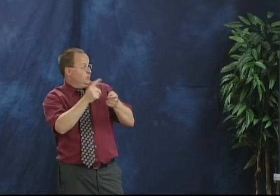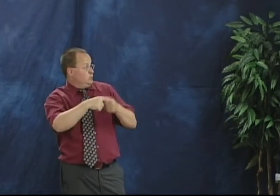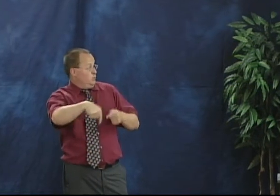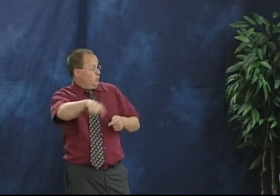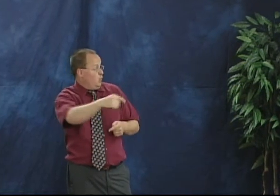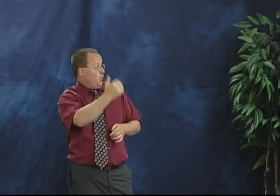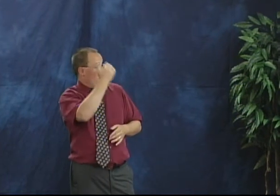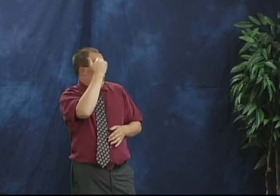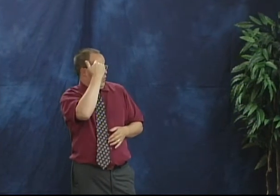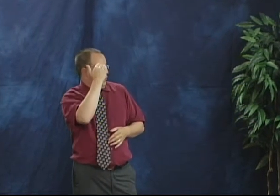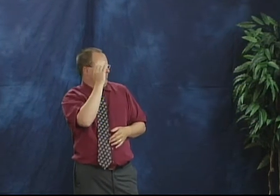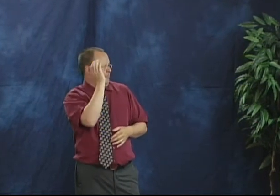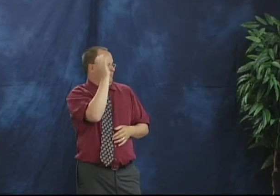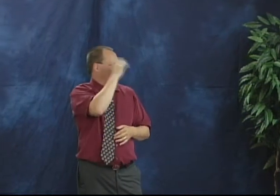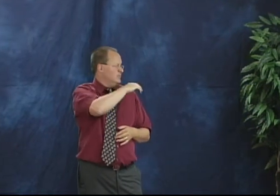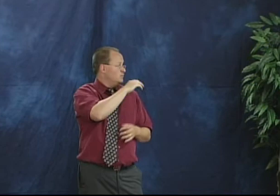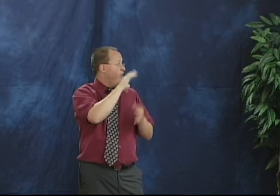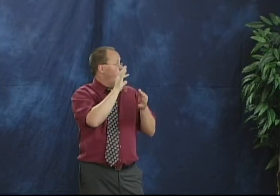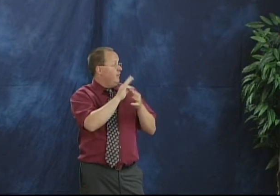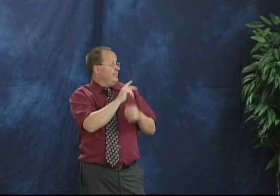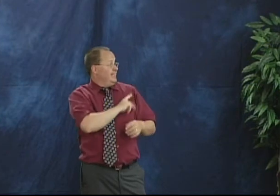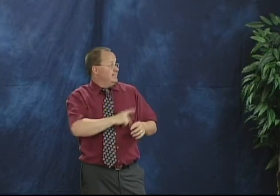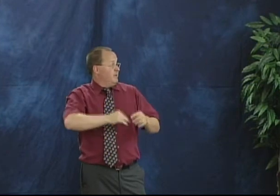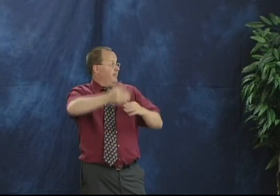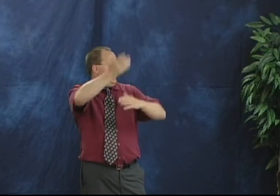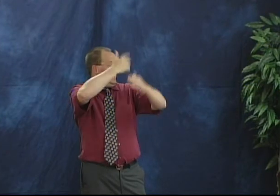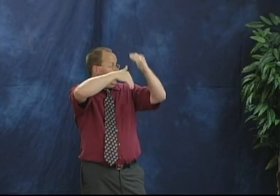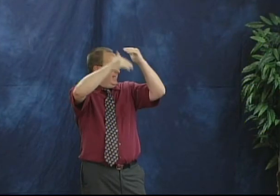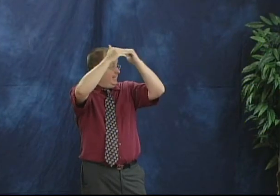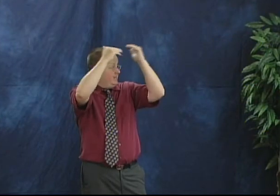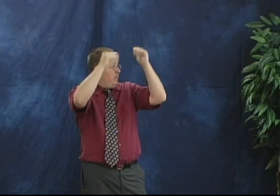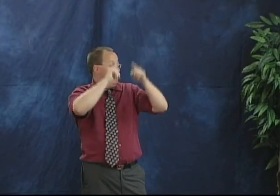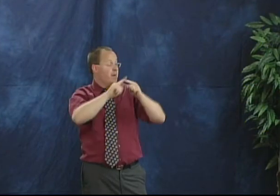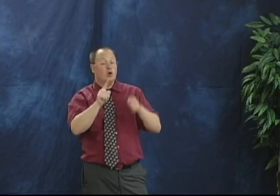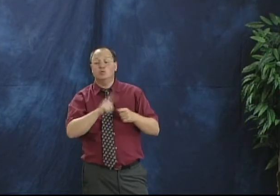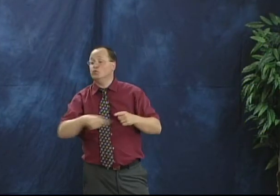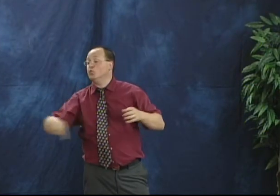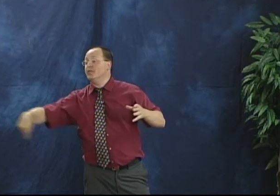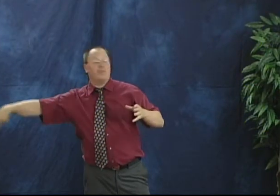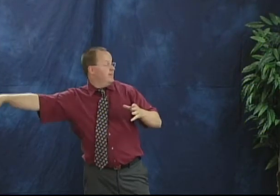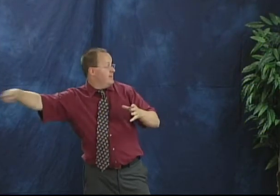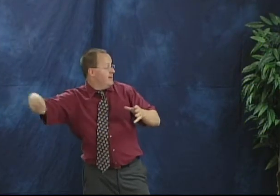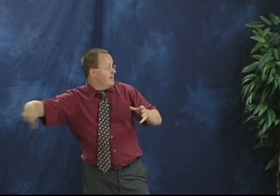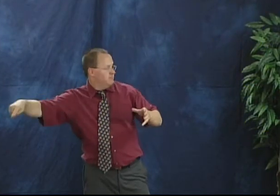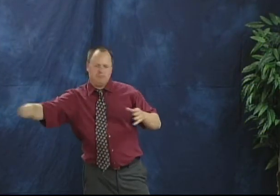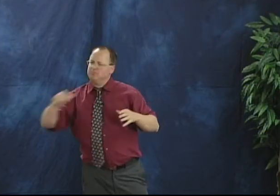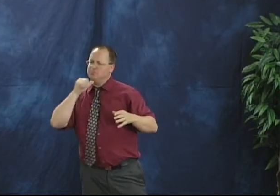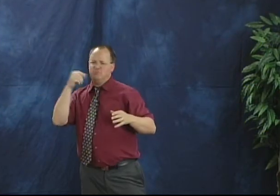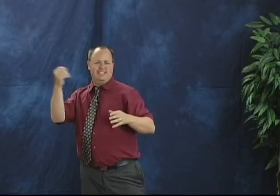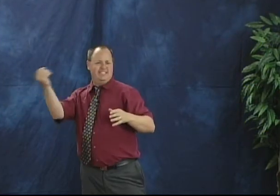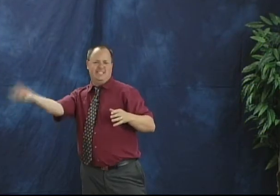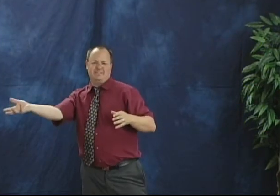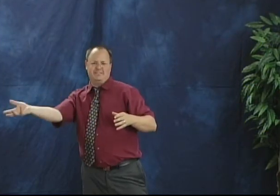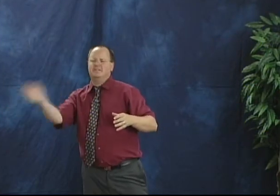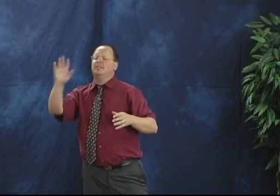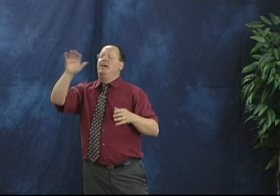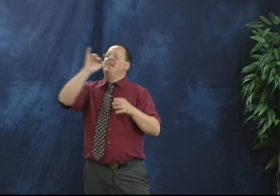"Because it has been given to you to know the mysteries of the kingdom of heaven, but to them it has not been given."